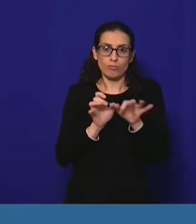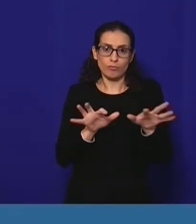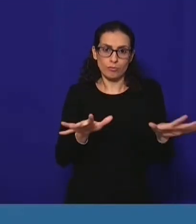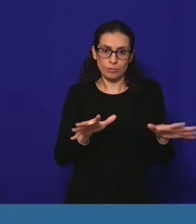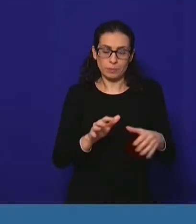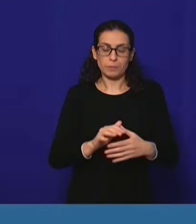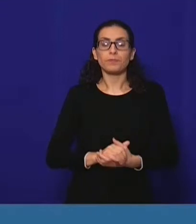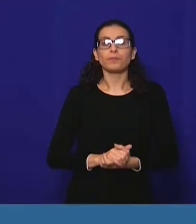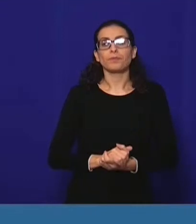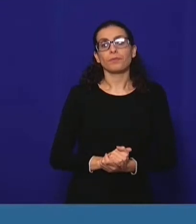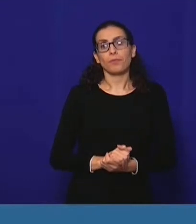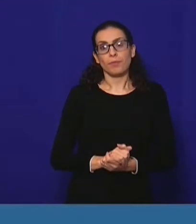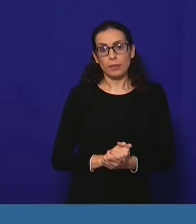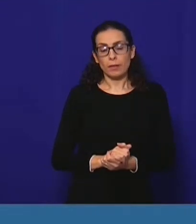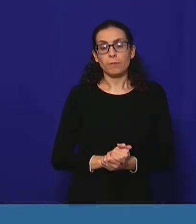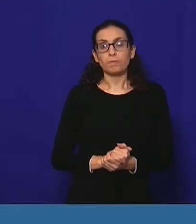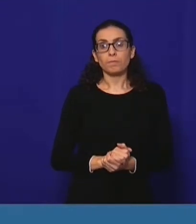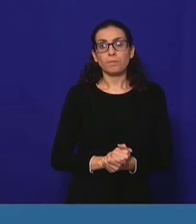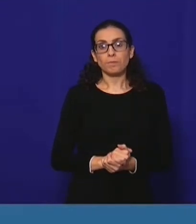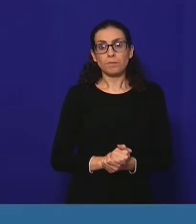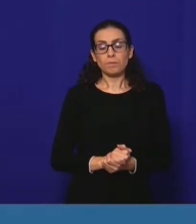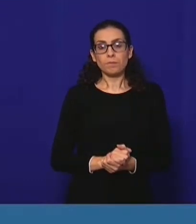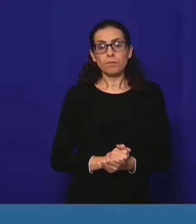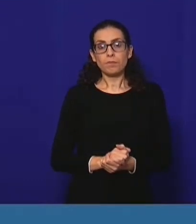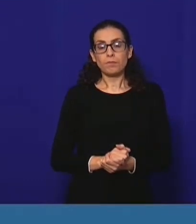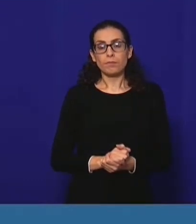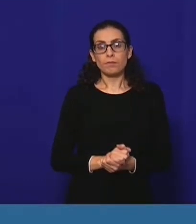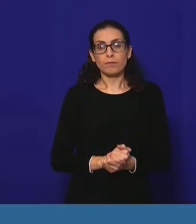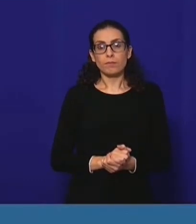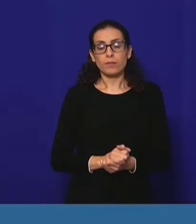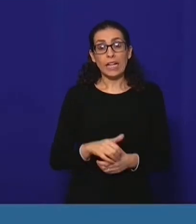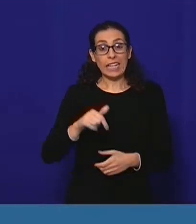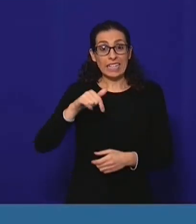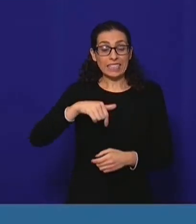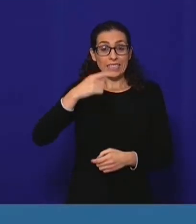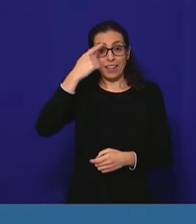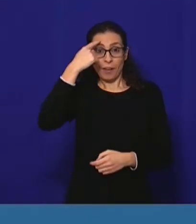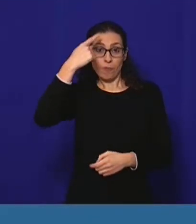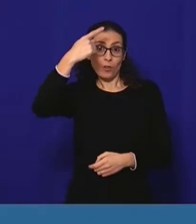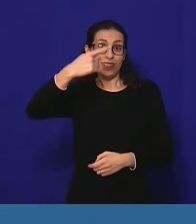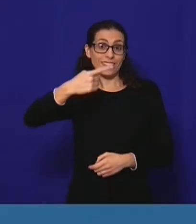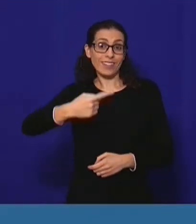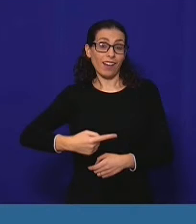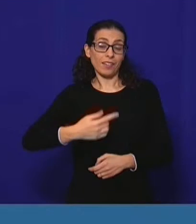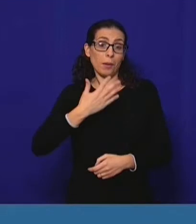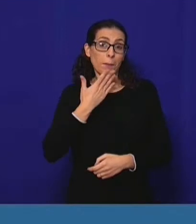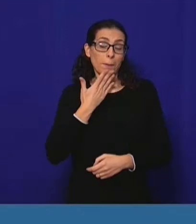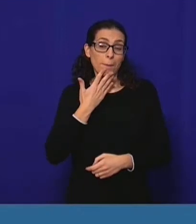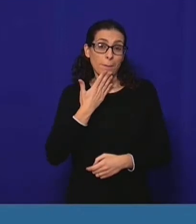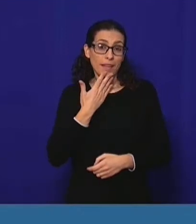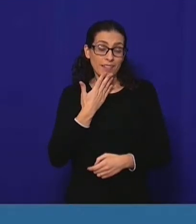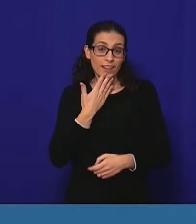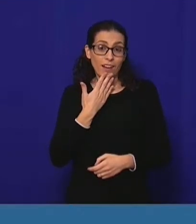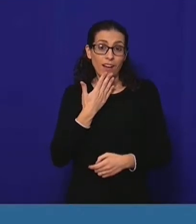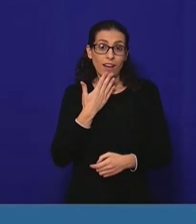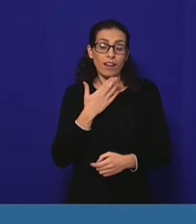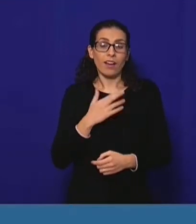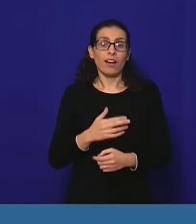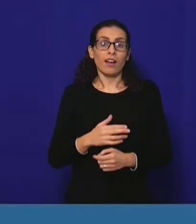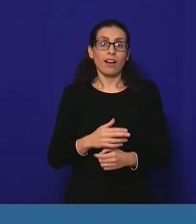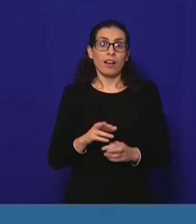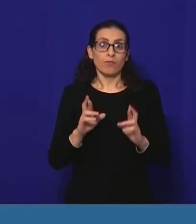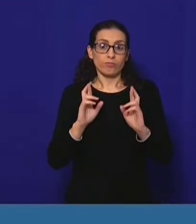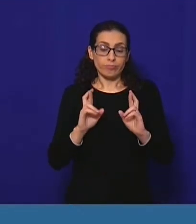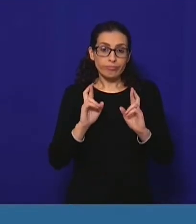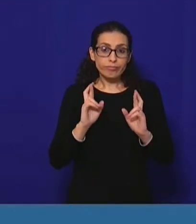Fl-aħħar li issa għandna wkoll data wkoll ta' meta jekk l-lema nhar